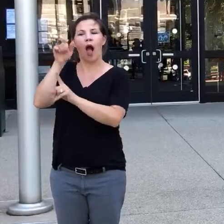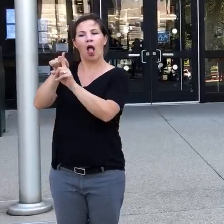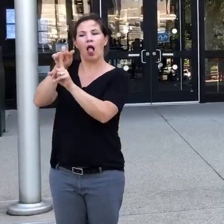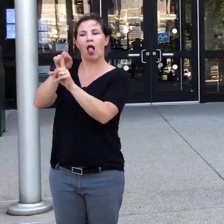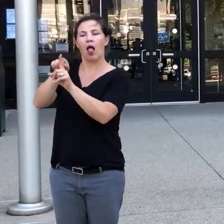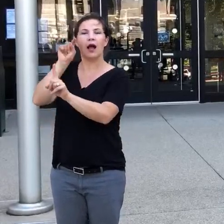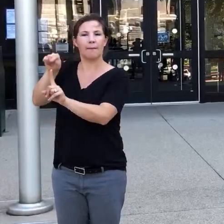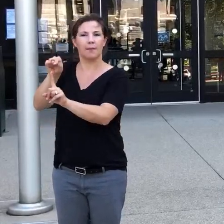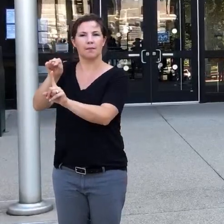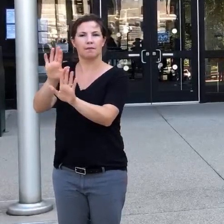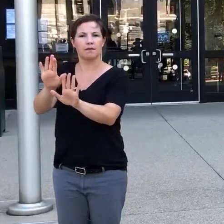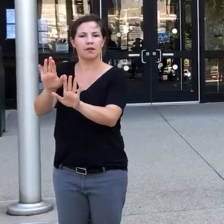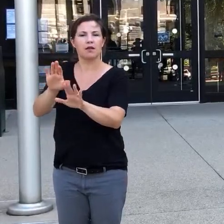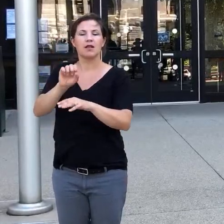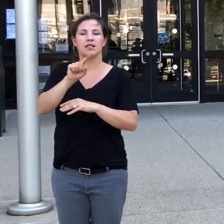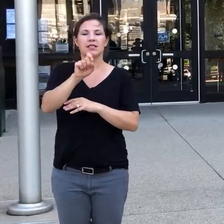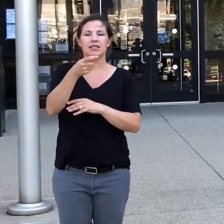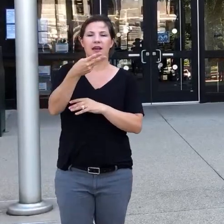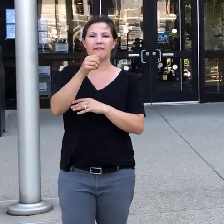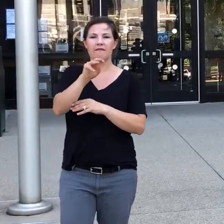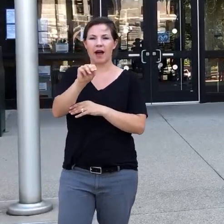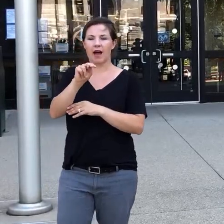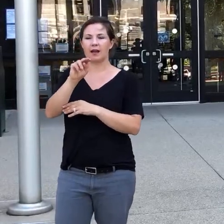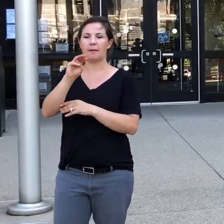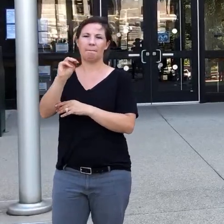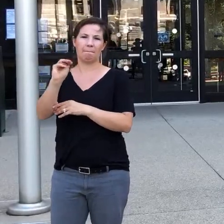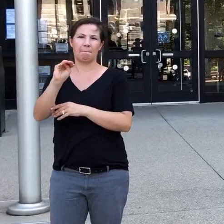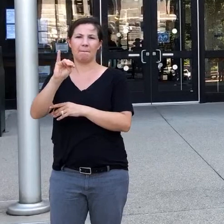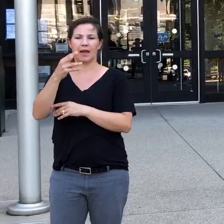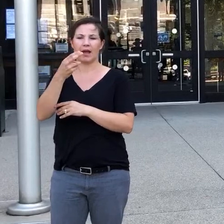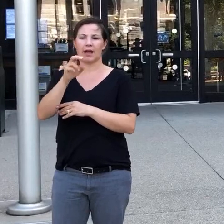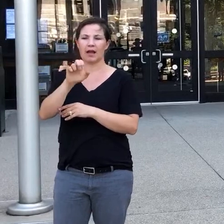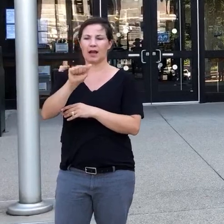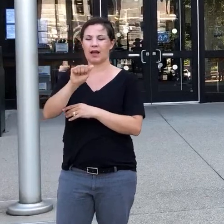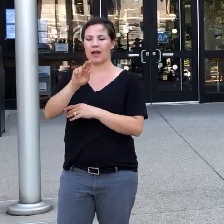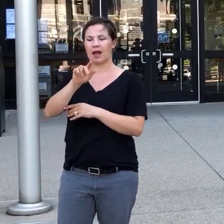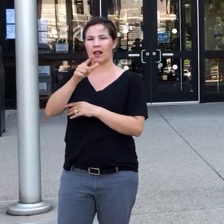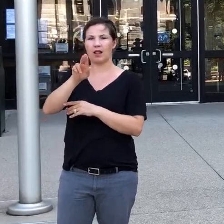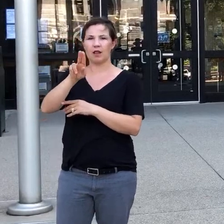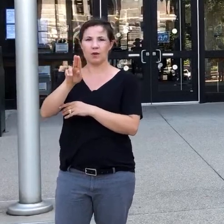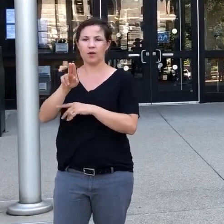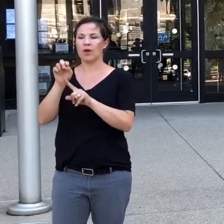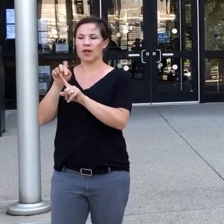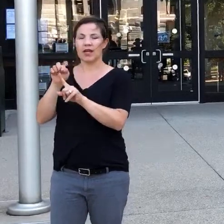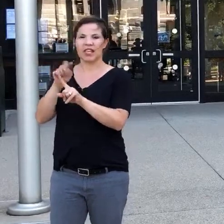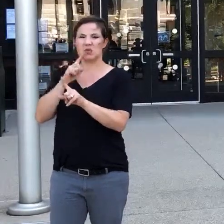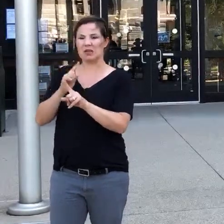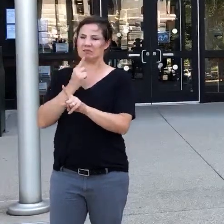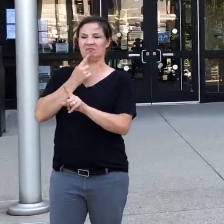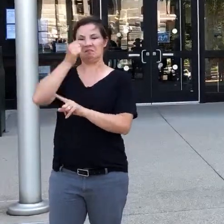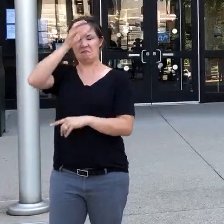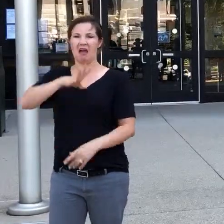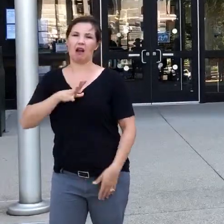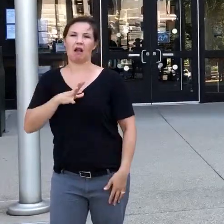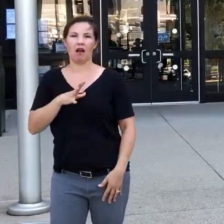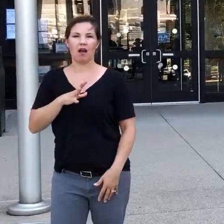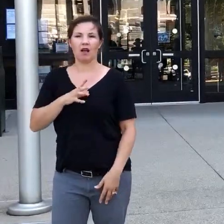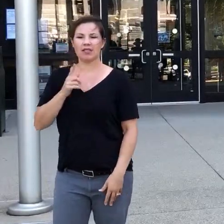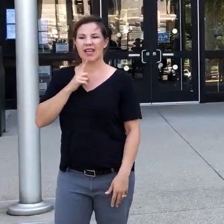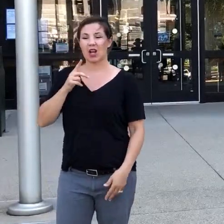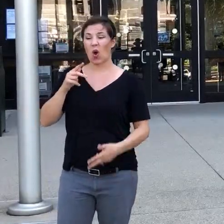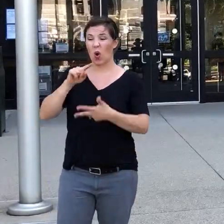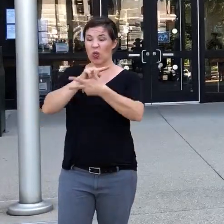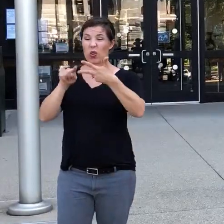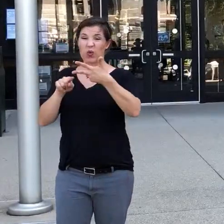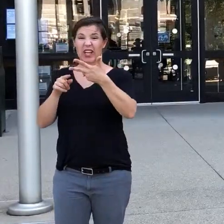him. Stefan Mihailu is a bitter man. The people of his own political party rejected him. They said, you know what? There's 3 candidates. You're